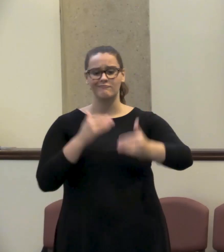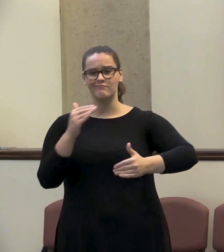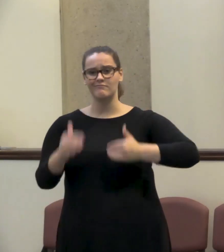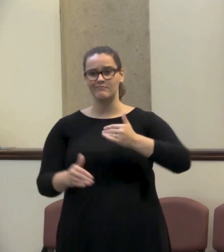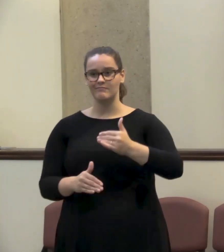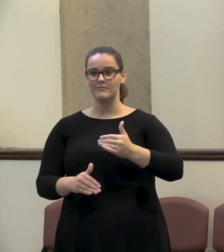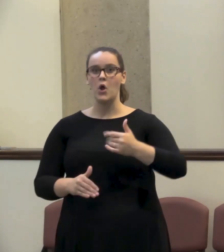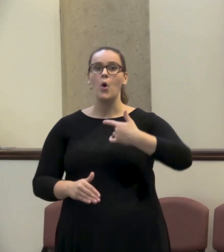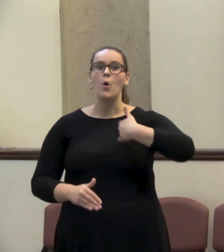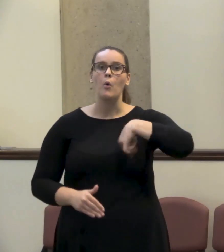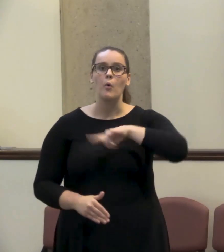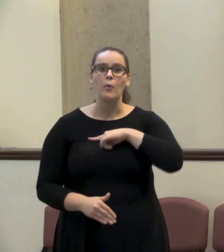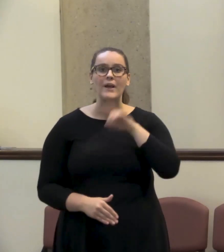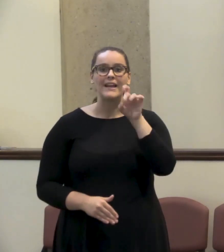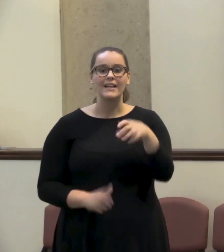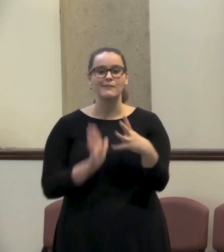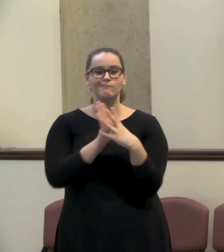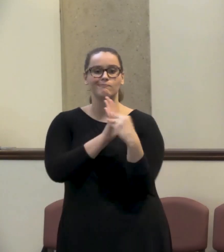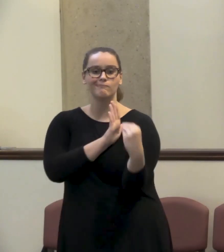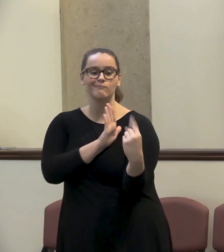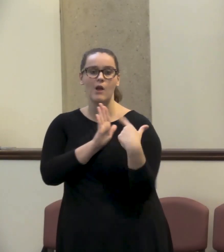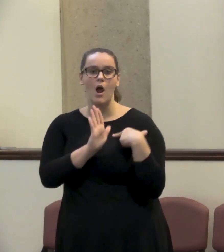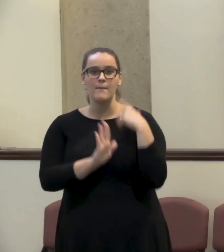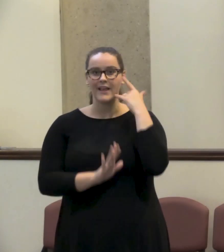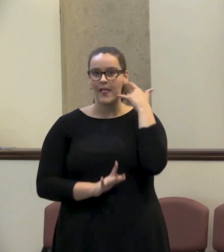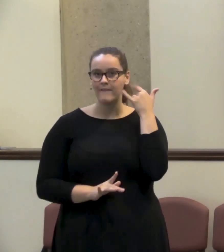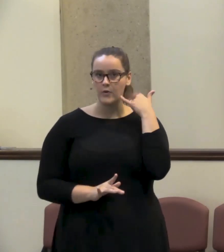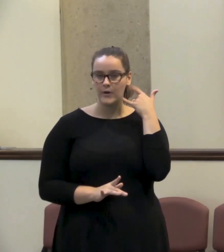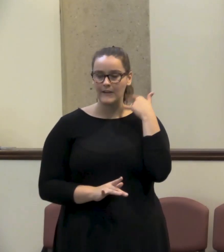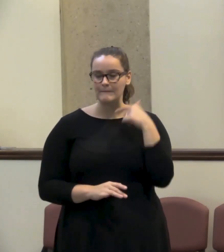with the residential PACE program.